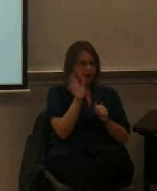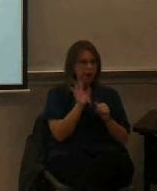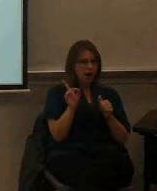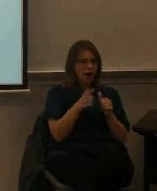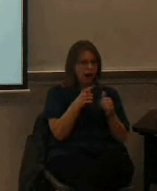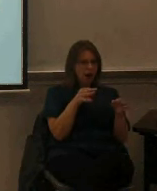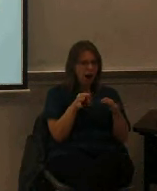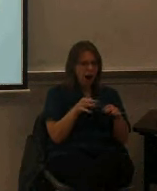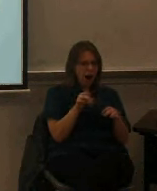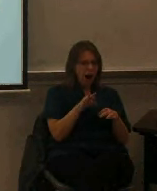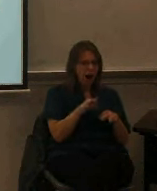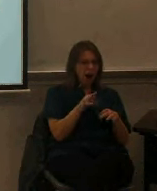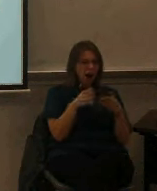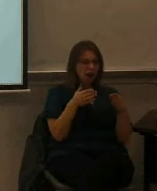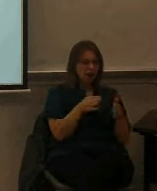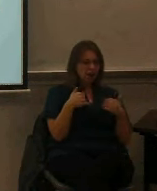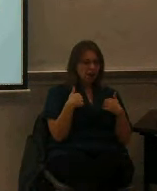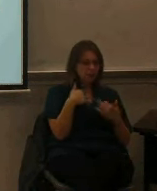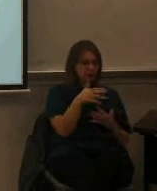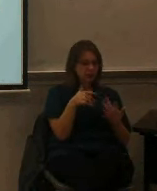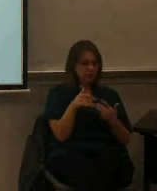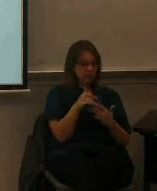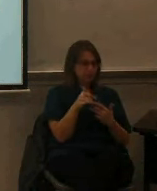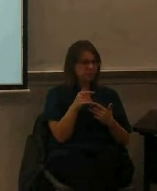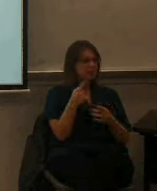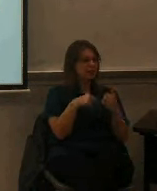initial definitions of the way species interacts,